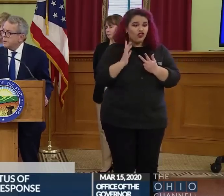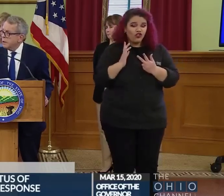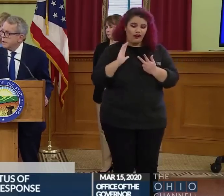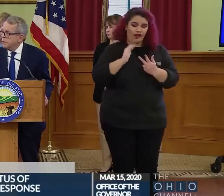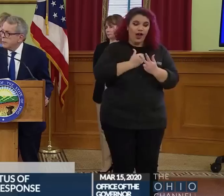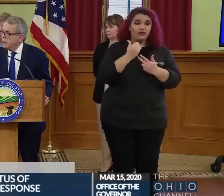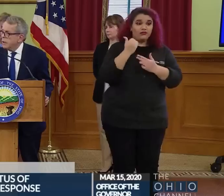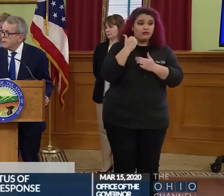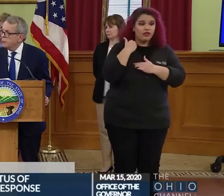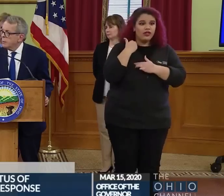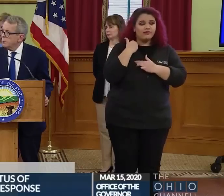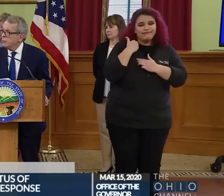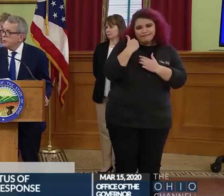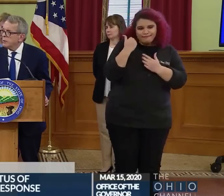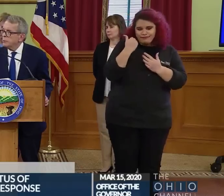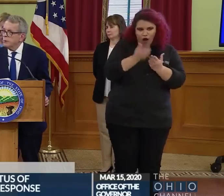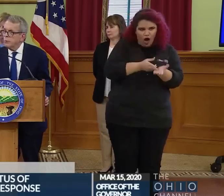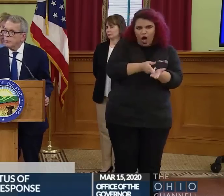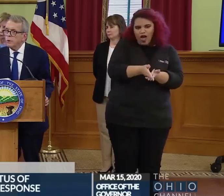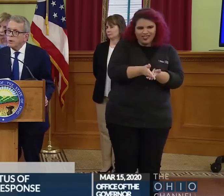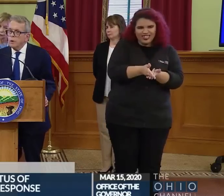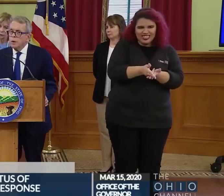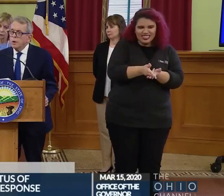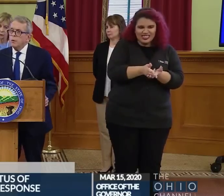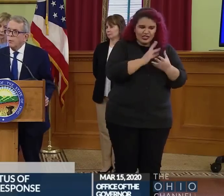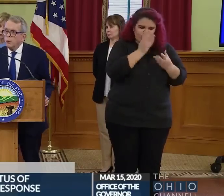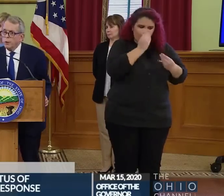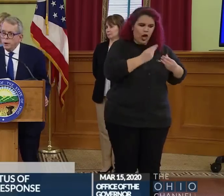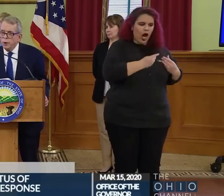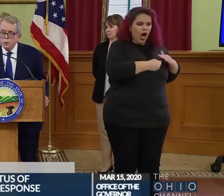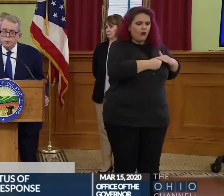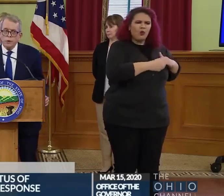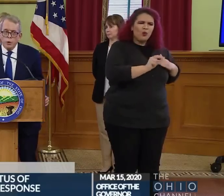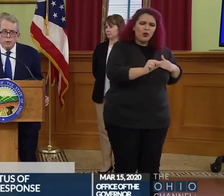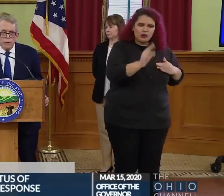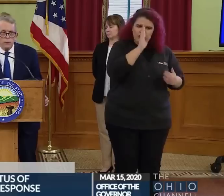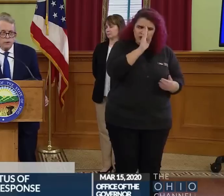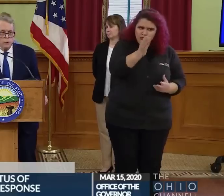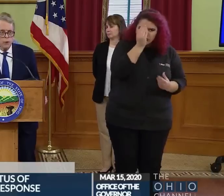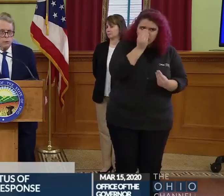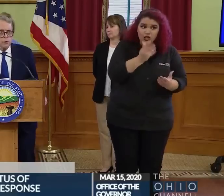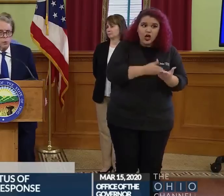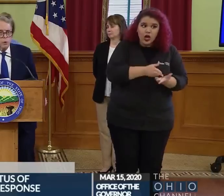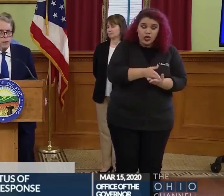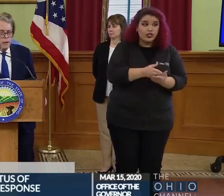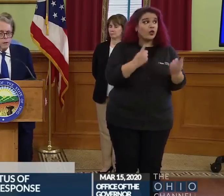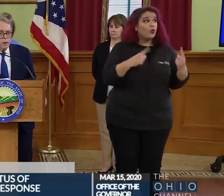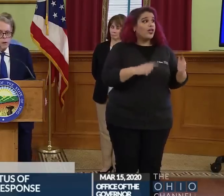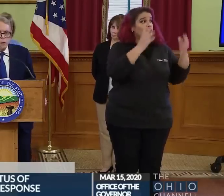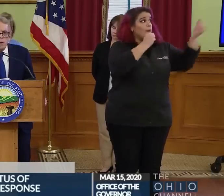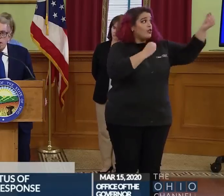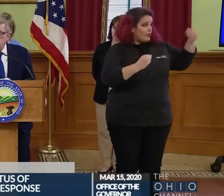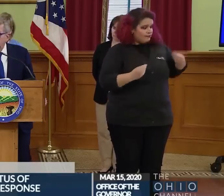honest as we can with people and tell people what we know when we know it. That was a commitment that we